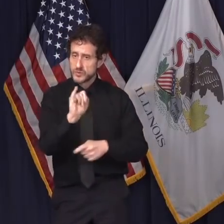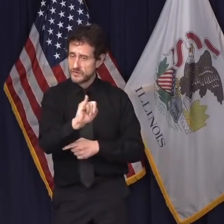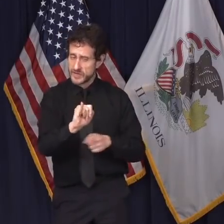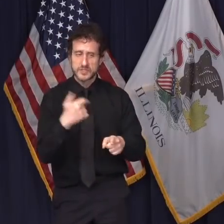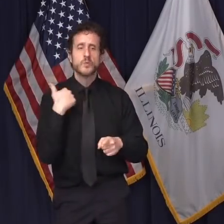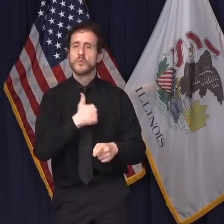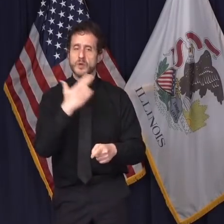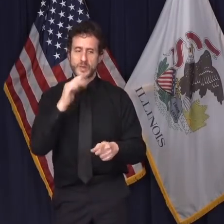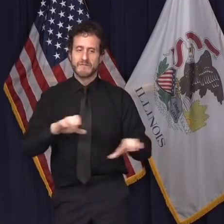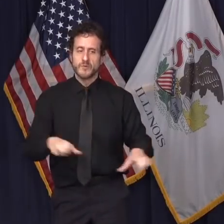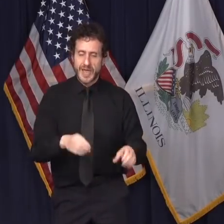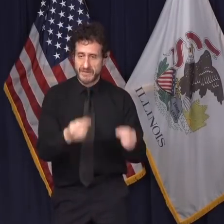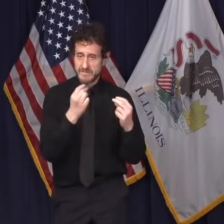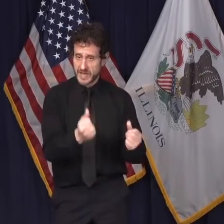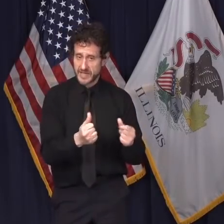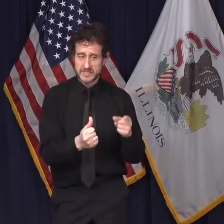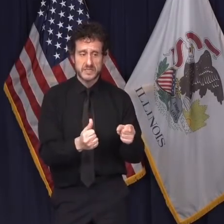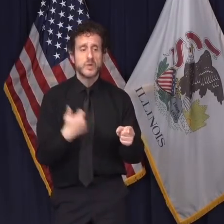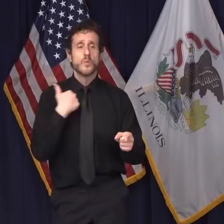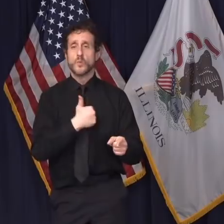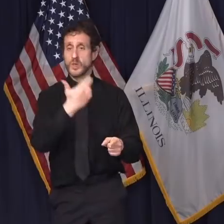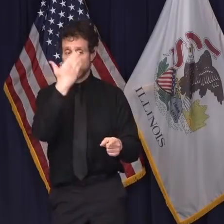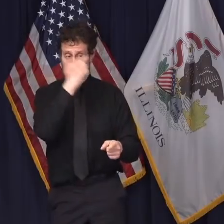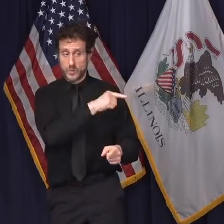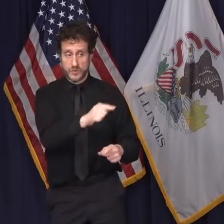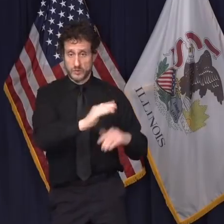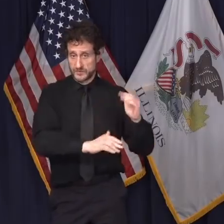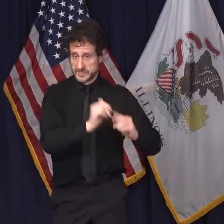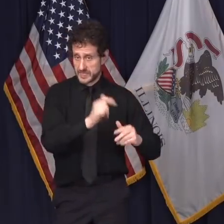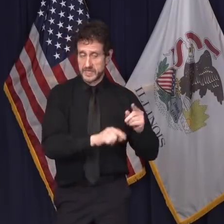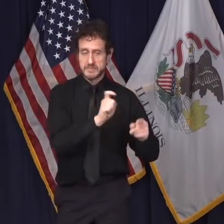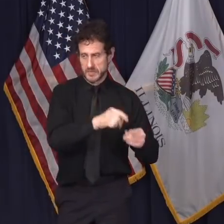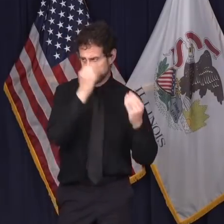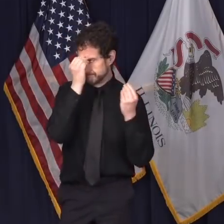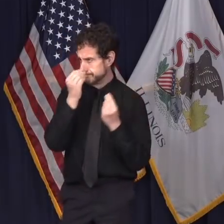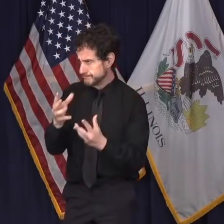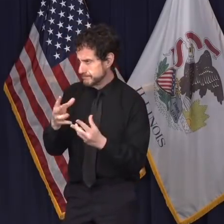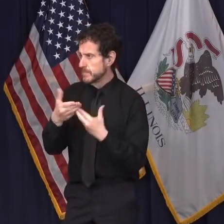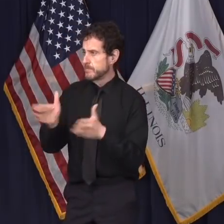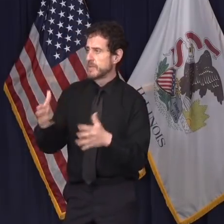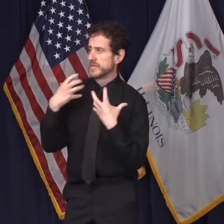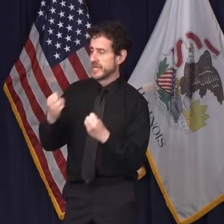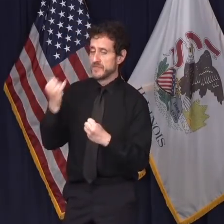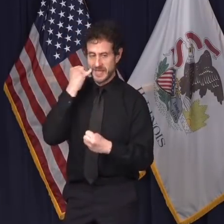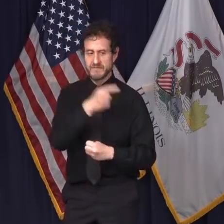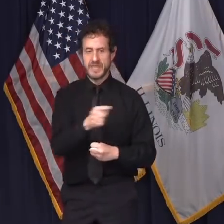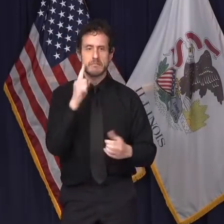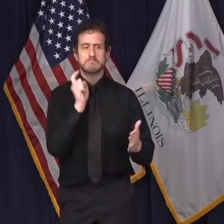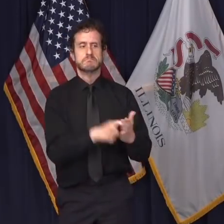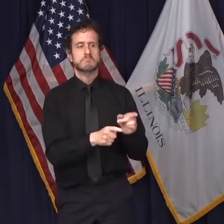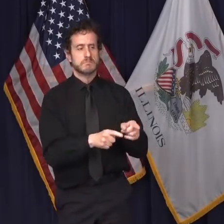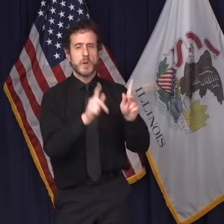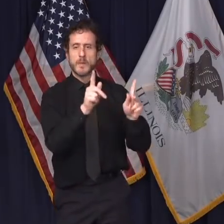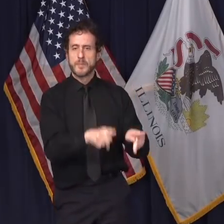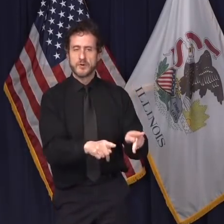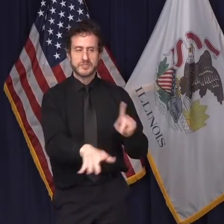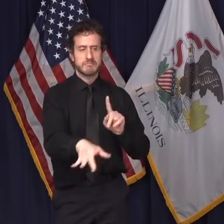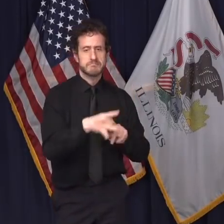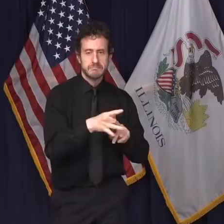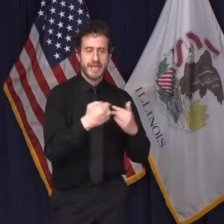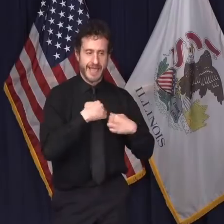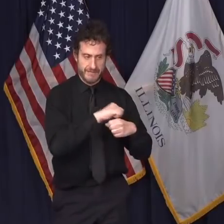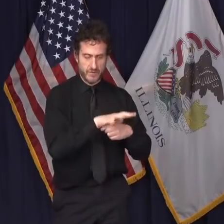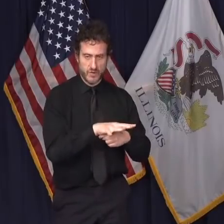facilities must immediately notify public health officials of any confirmed COVID-19 case, whether it's a staff or